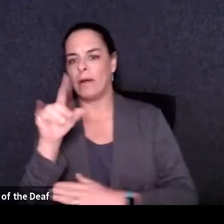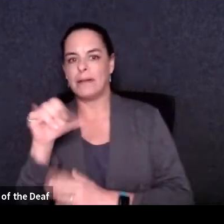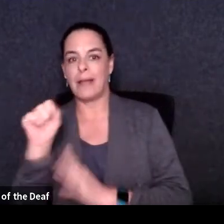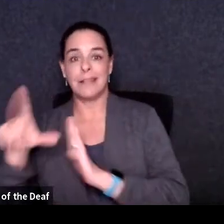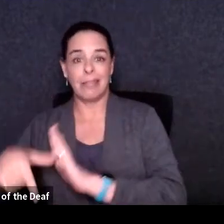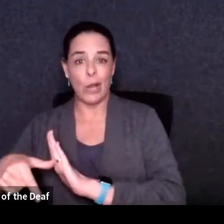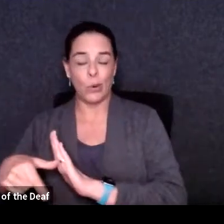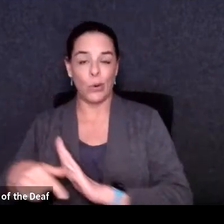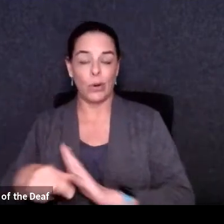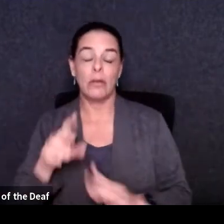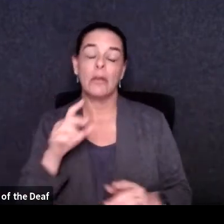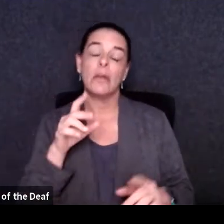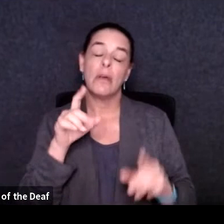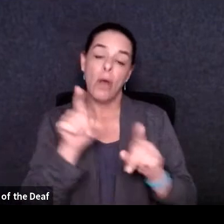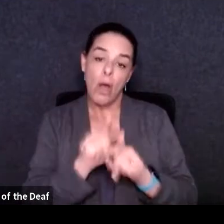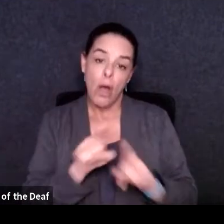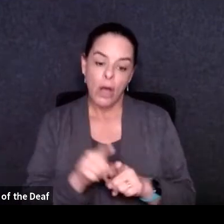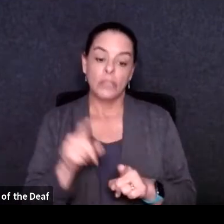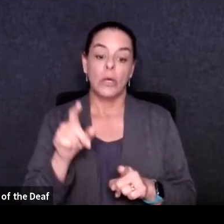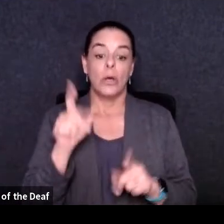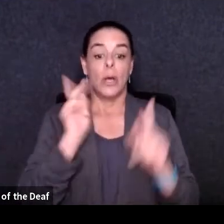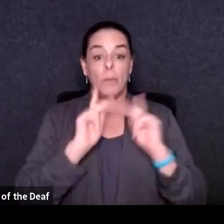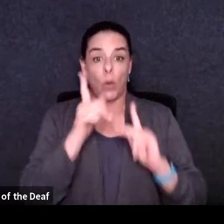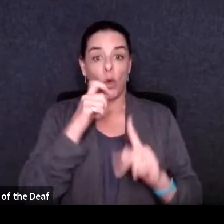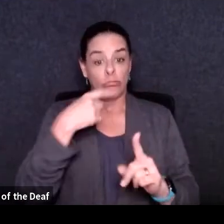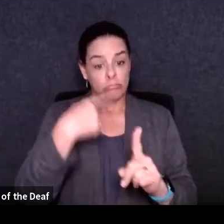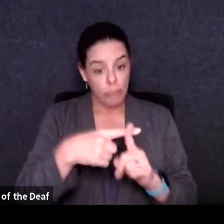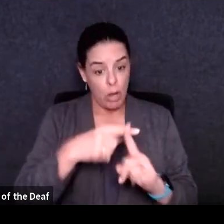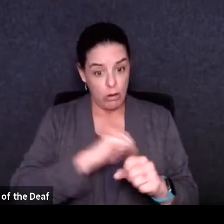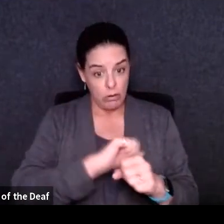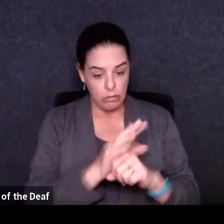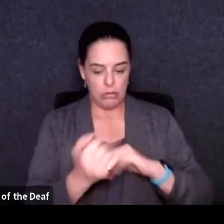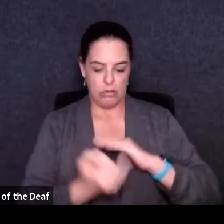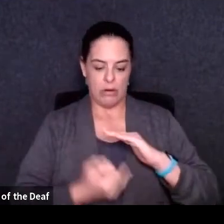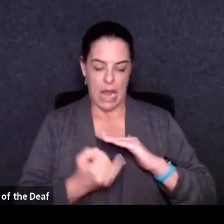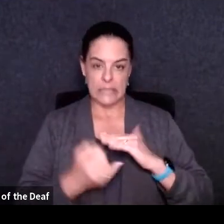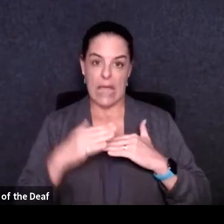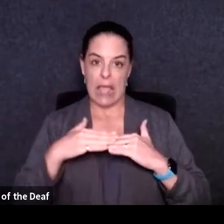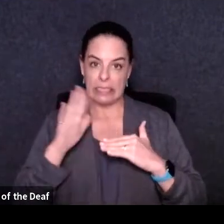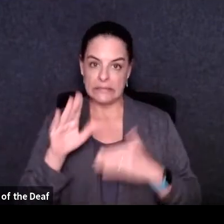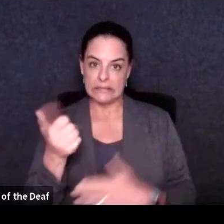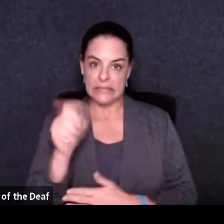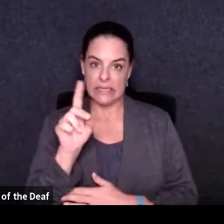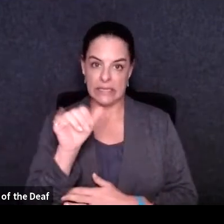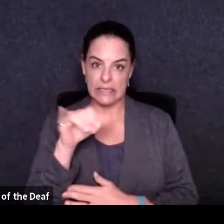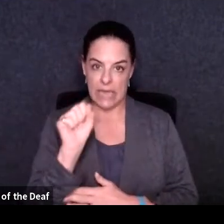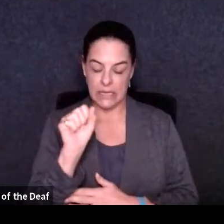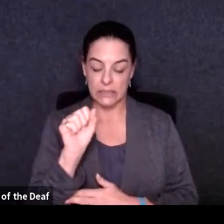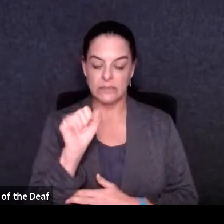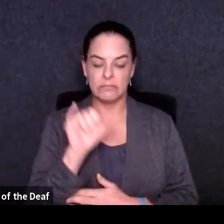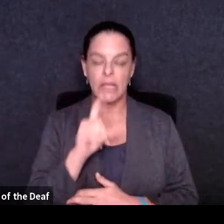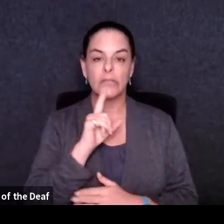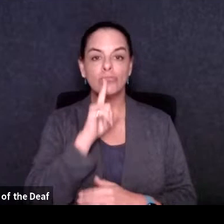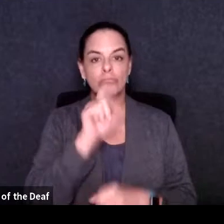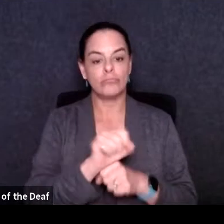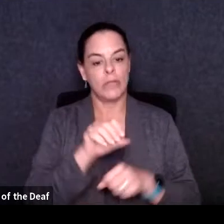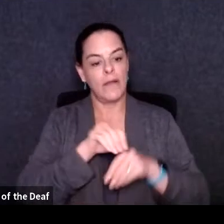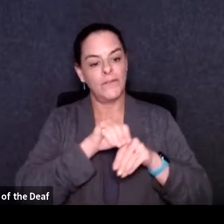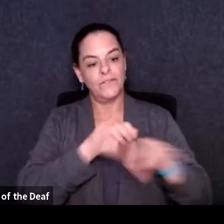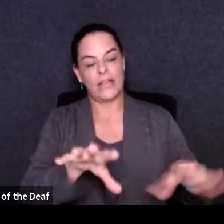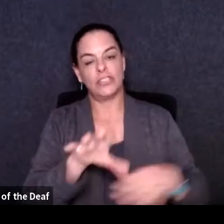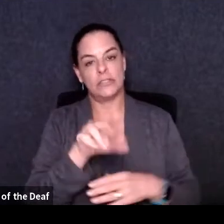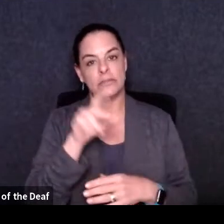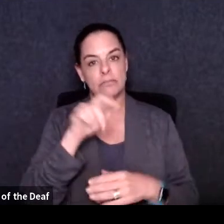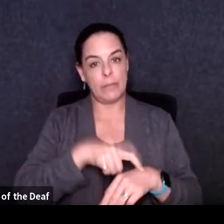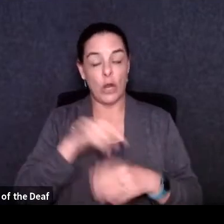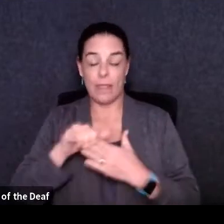Conversely, we isolate individuals who are a confirmed case for at least 10 days, which is the known infectious period, or how long the research